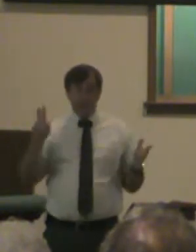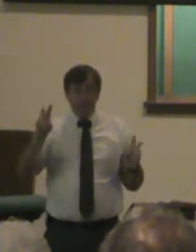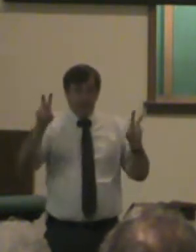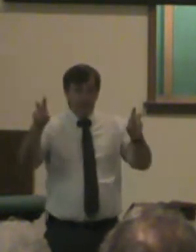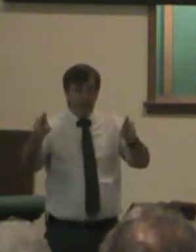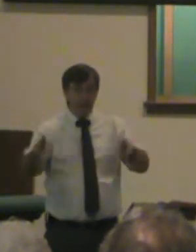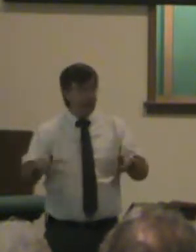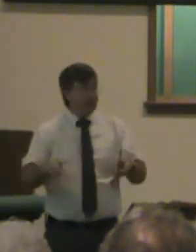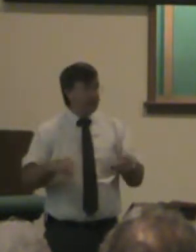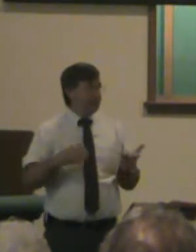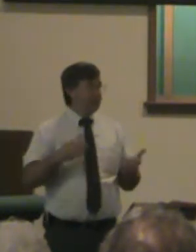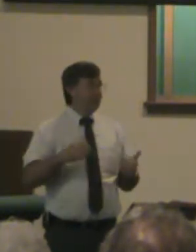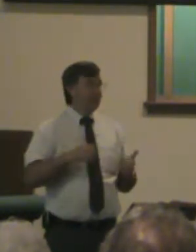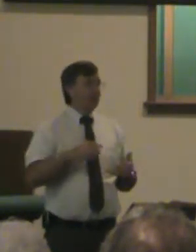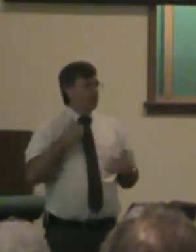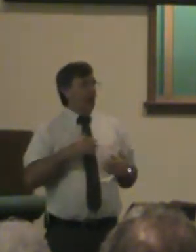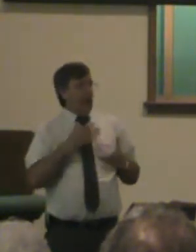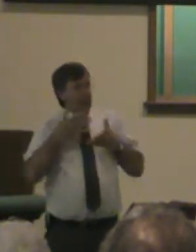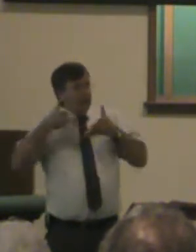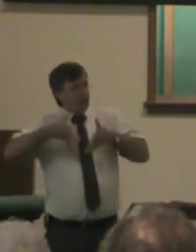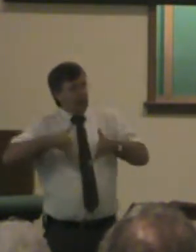you can have some of my grace. I won't even bother.